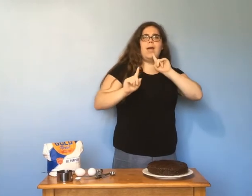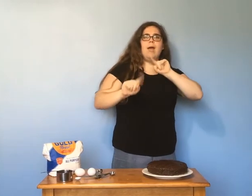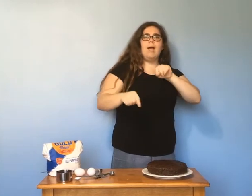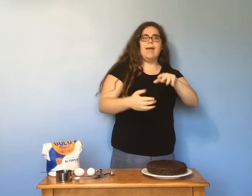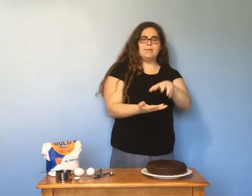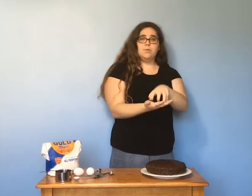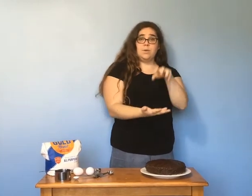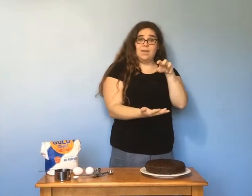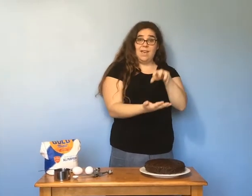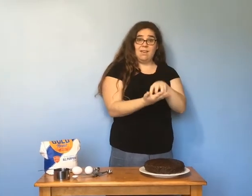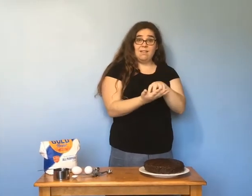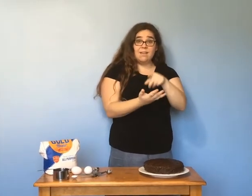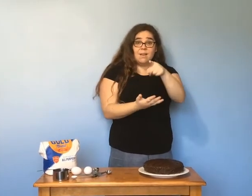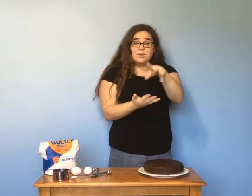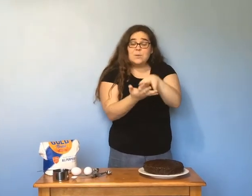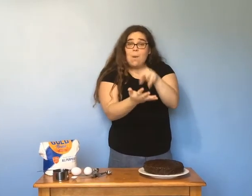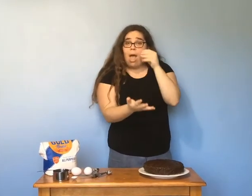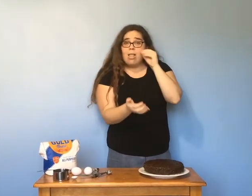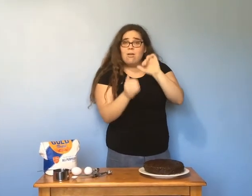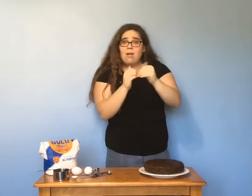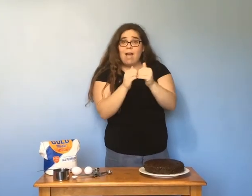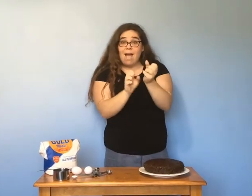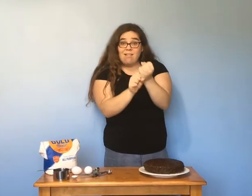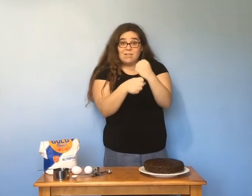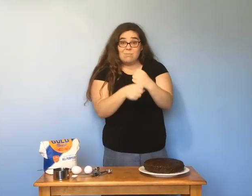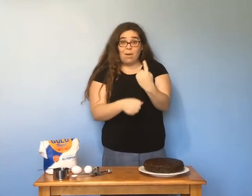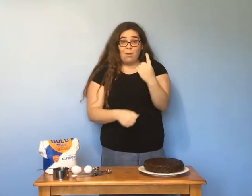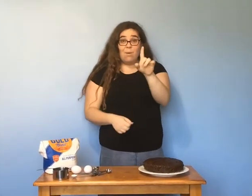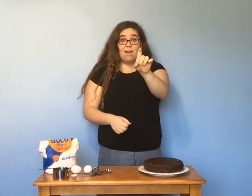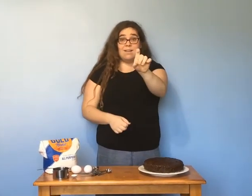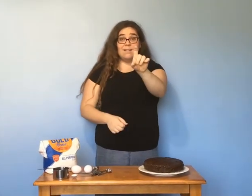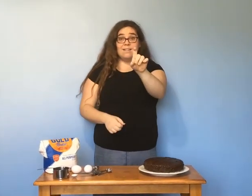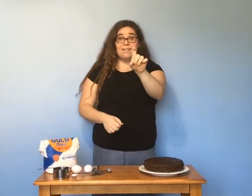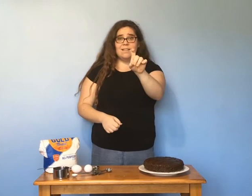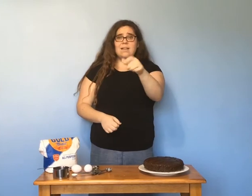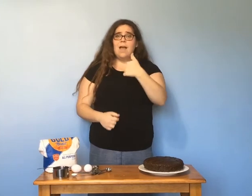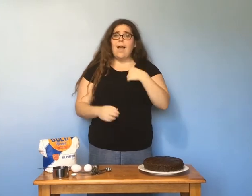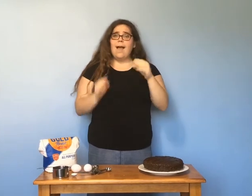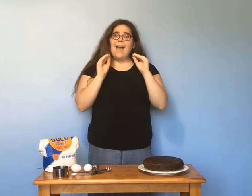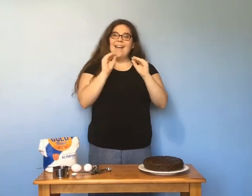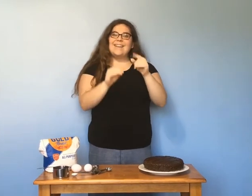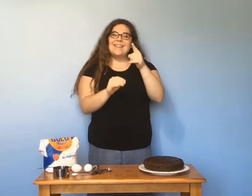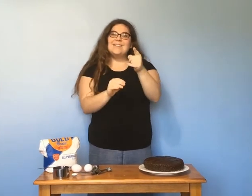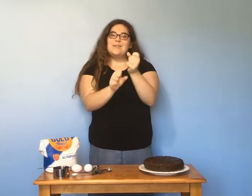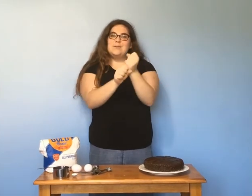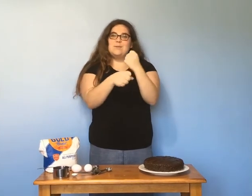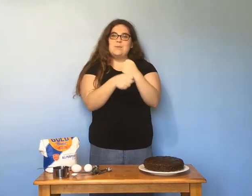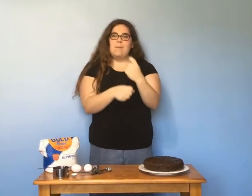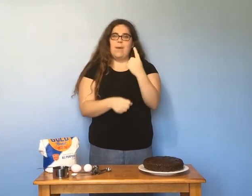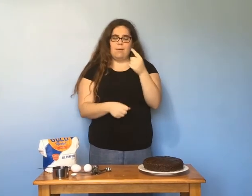cool cake. I call it my answered prayer cake. And I want you guys to be able to learn how to make one too.